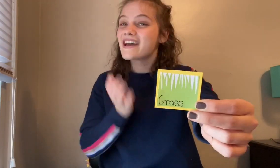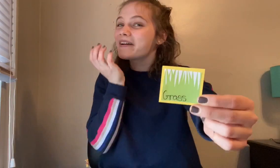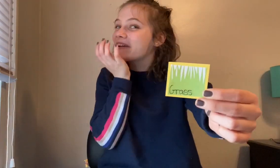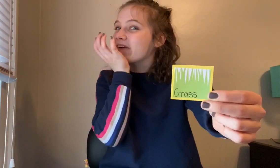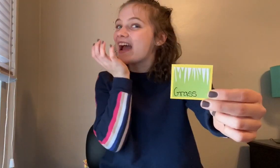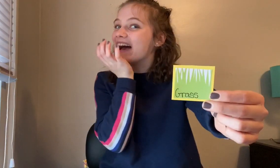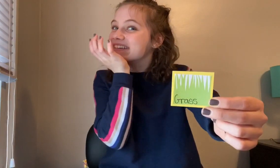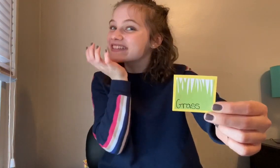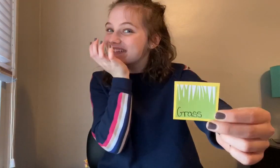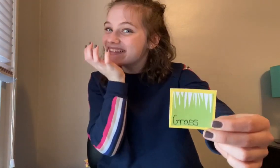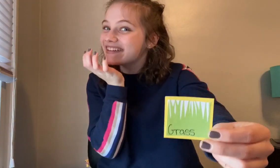Grass.